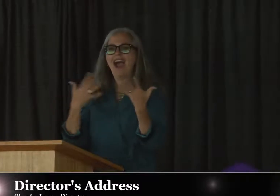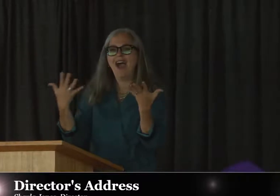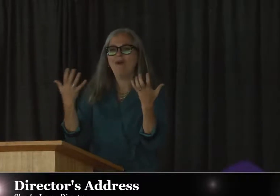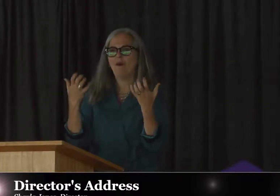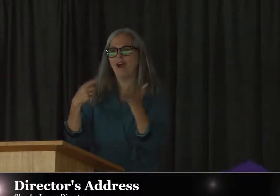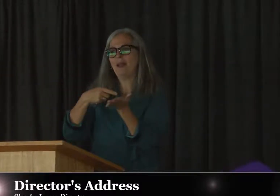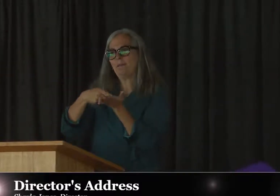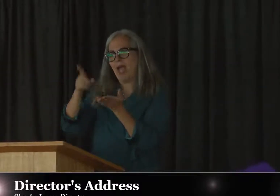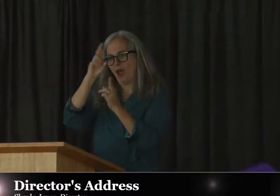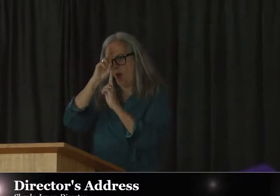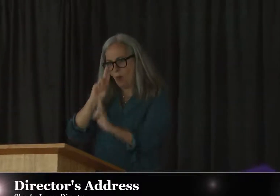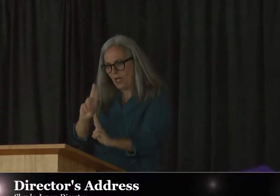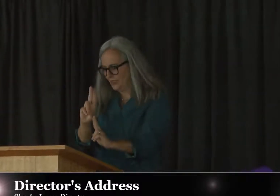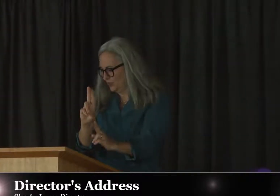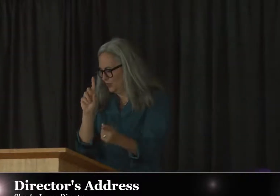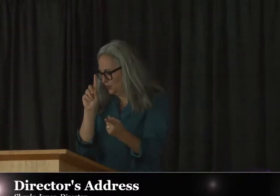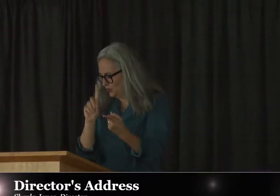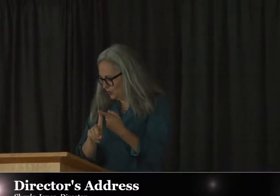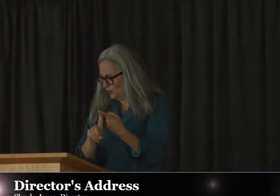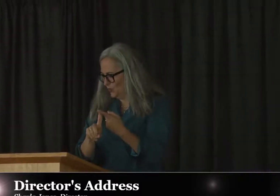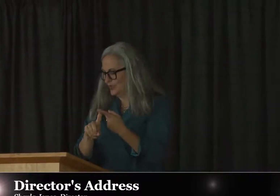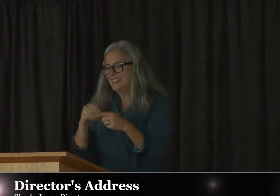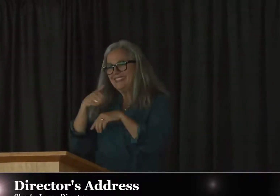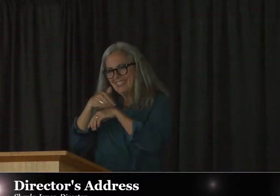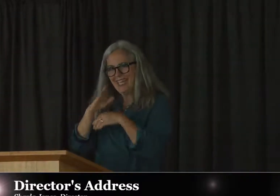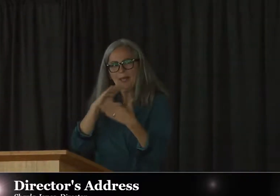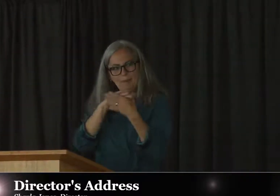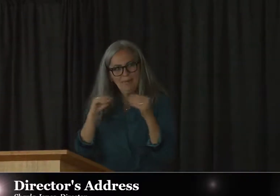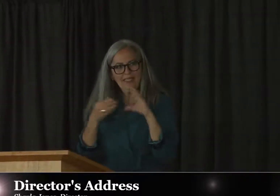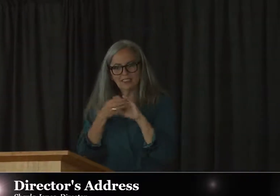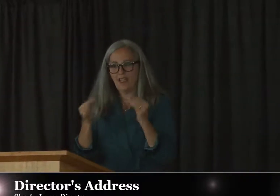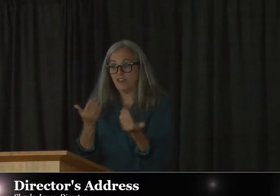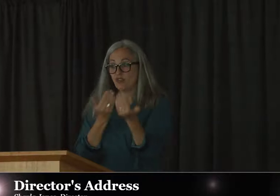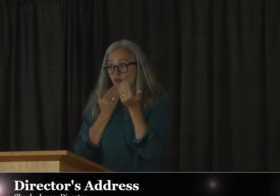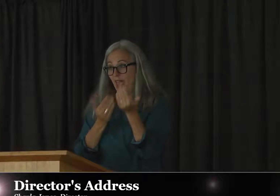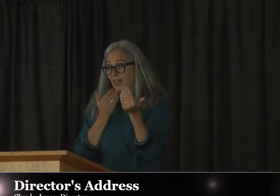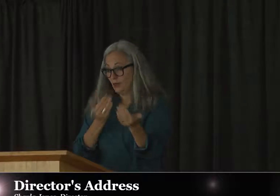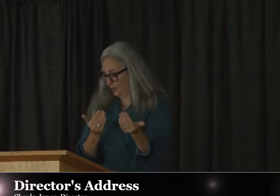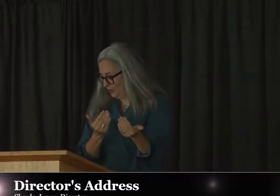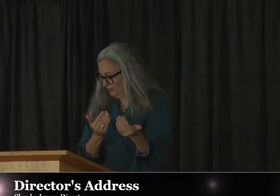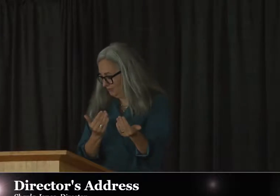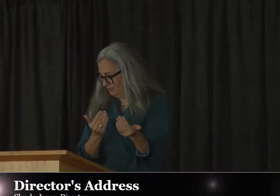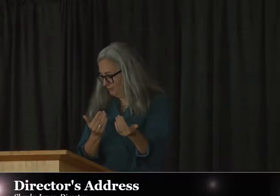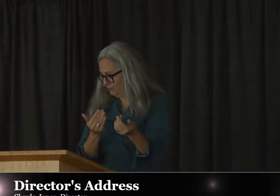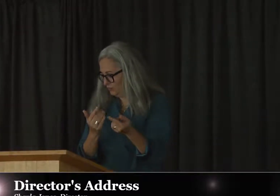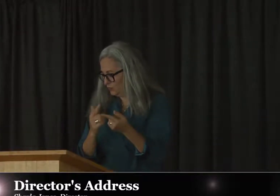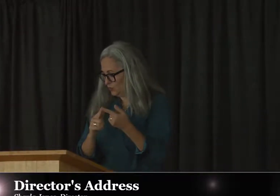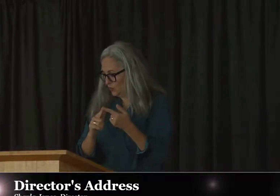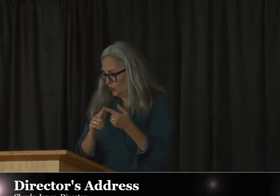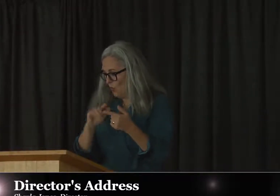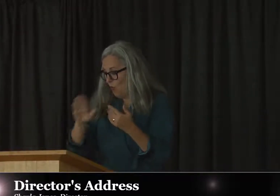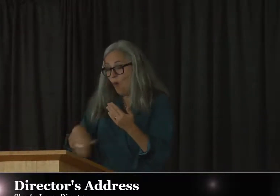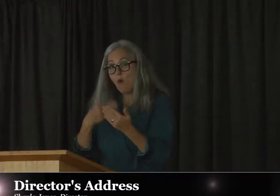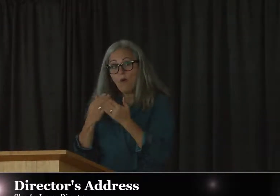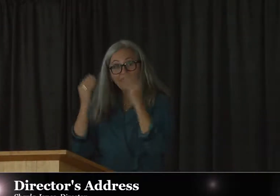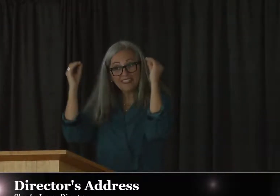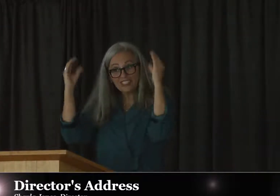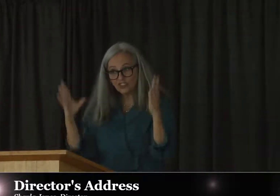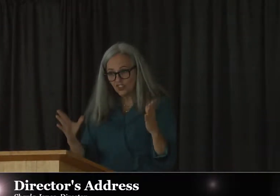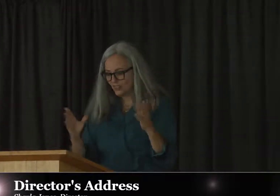which is absolutely fitting. We want to pay honor to and many thanks